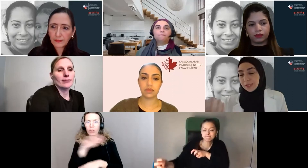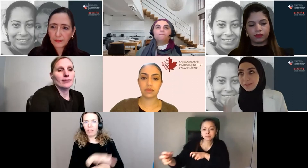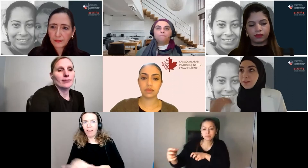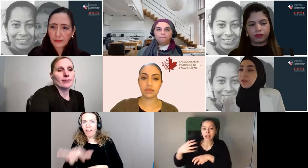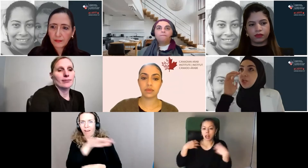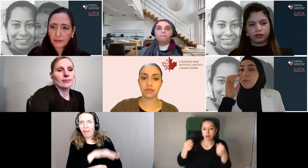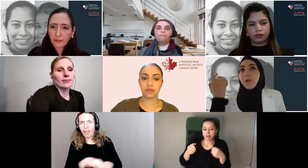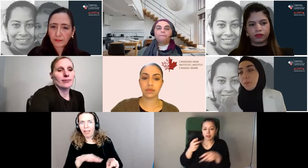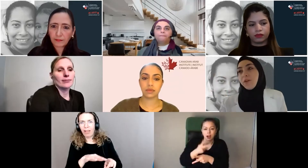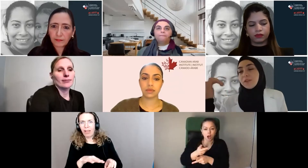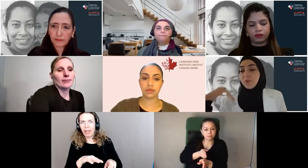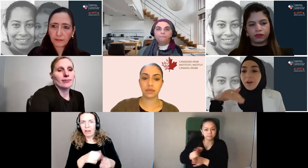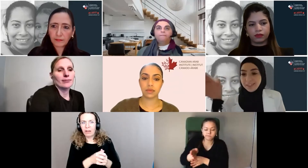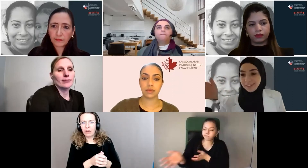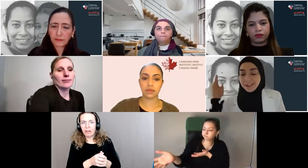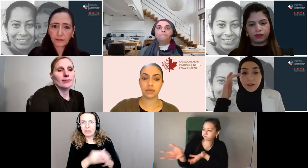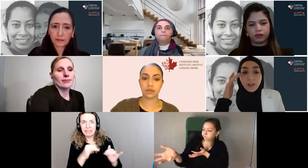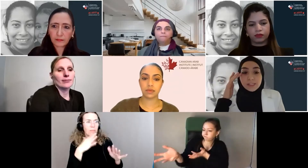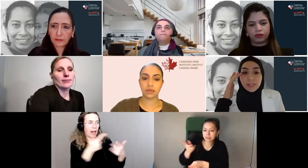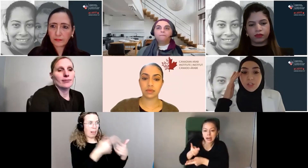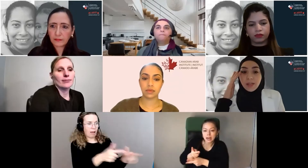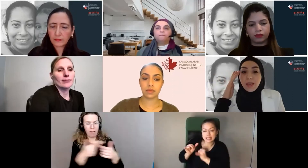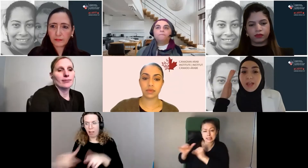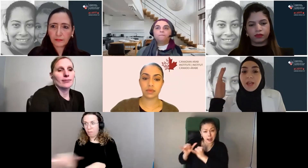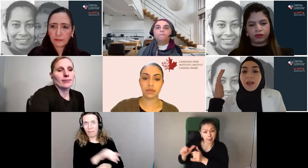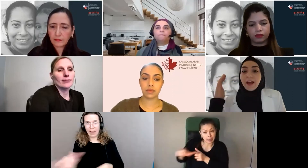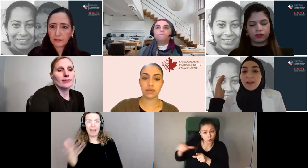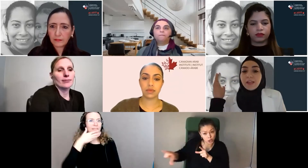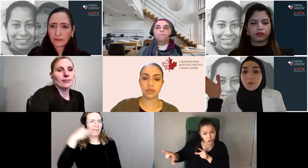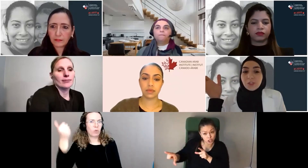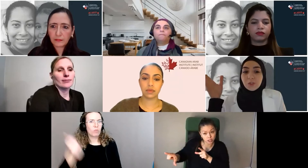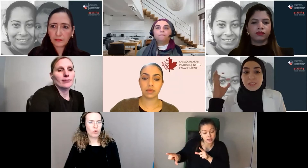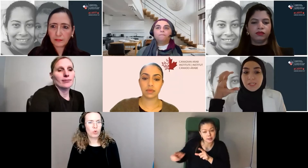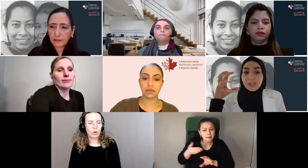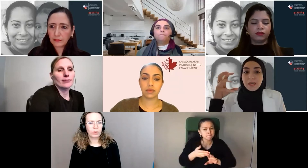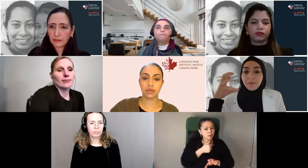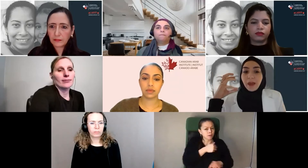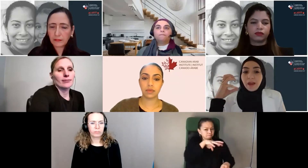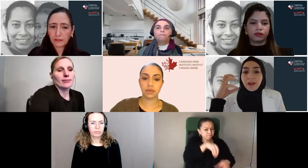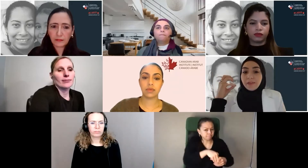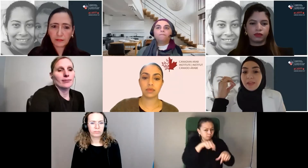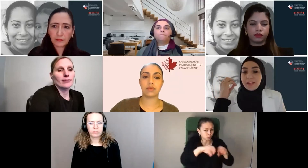as a clinical clinician previously, before I started the organization, I used to see